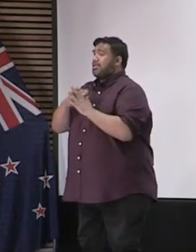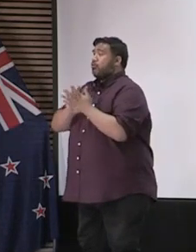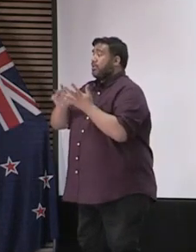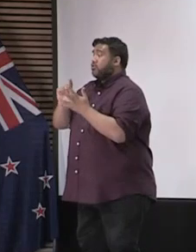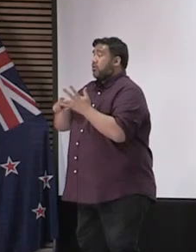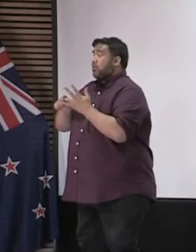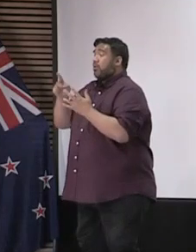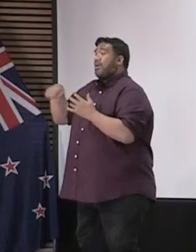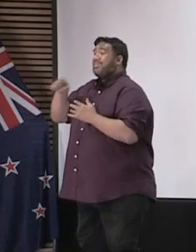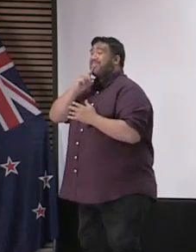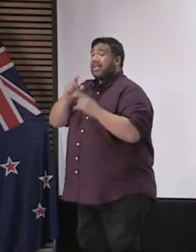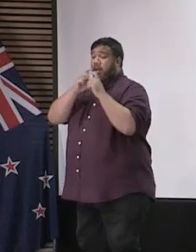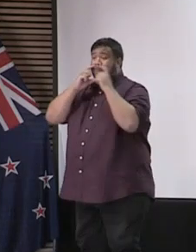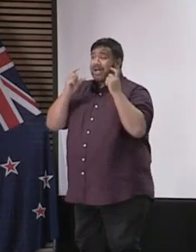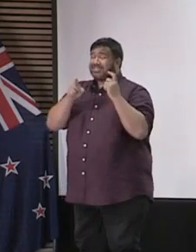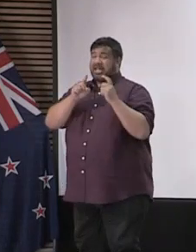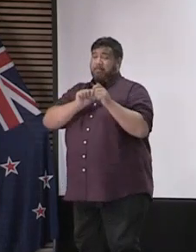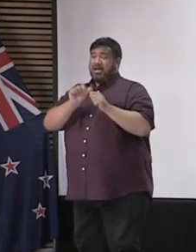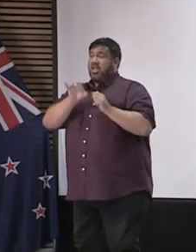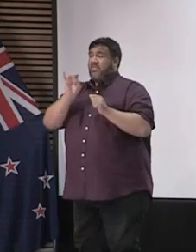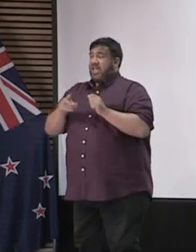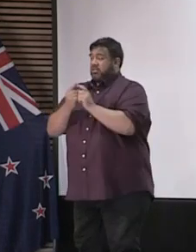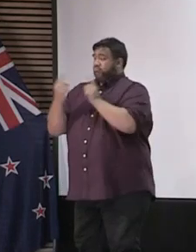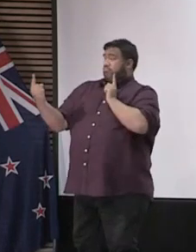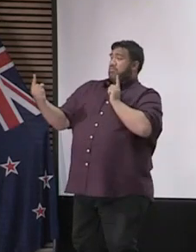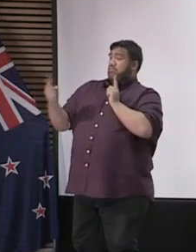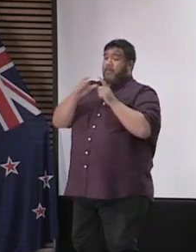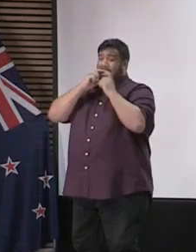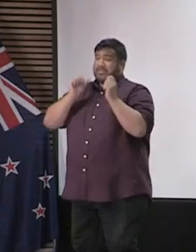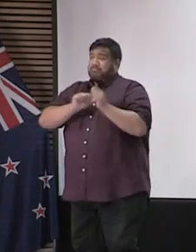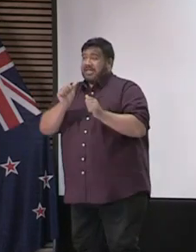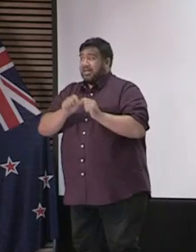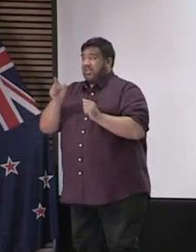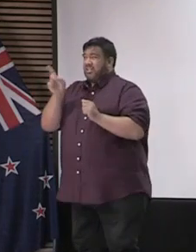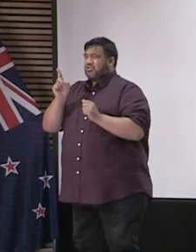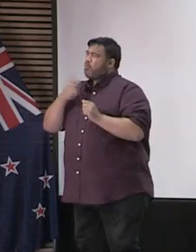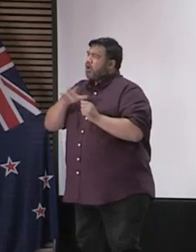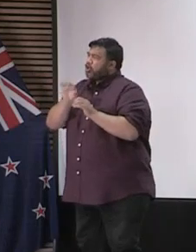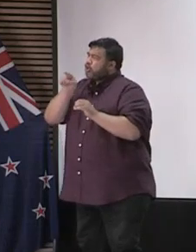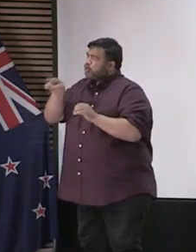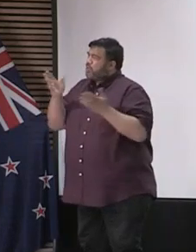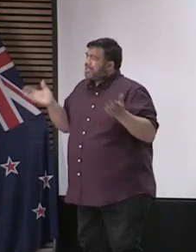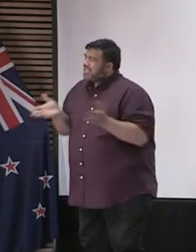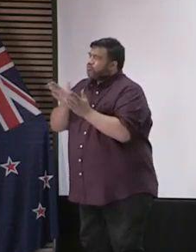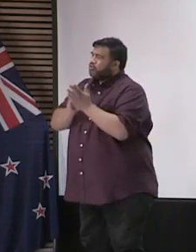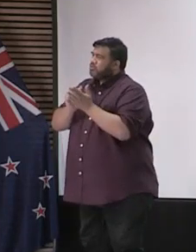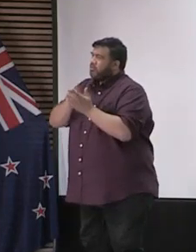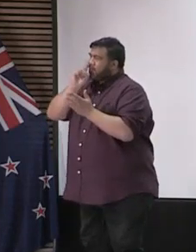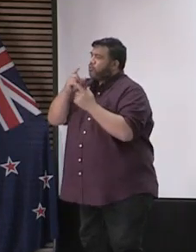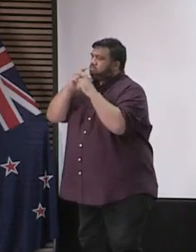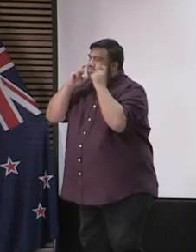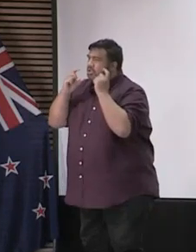wearing a mask is equally effective or more effective than distancing. So why aren't you advising the New Zealand public to start using masks in public settings